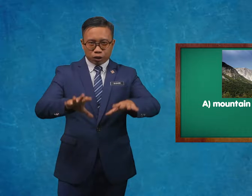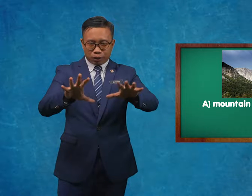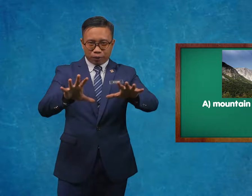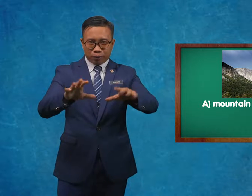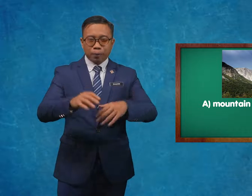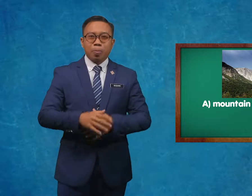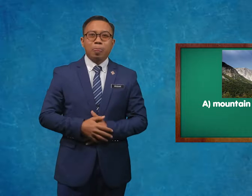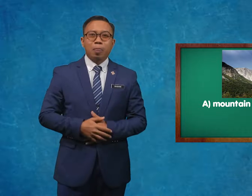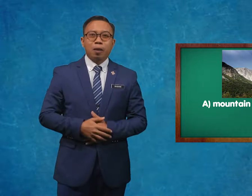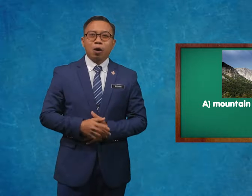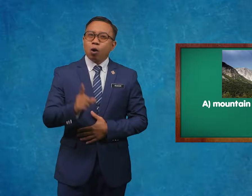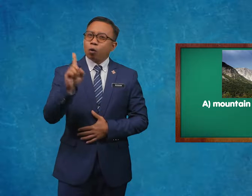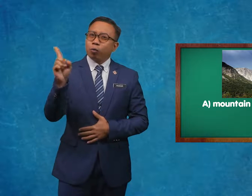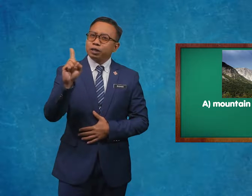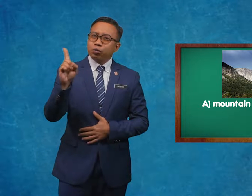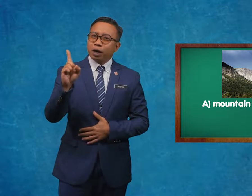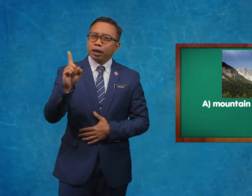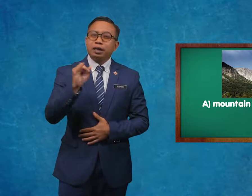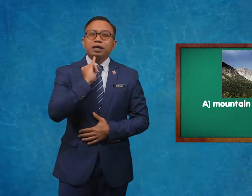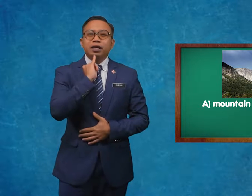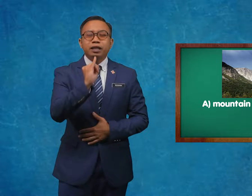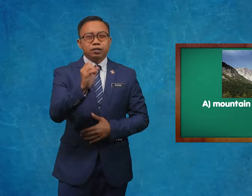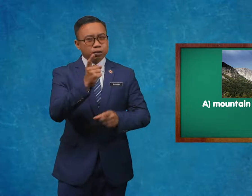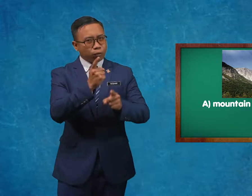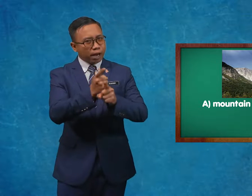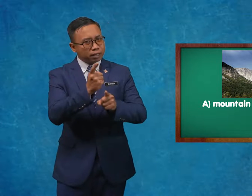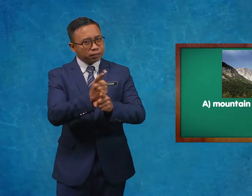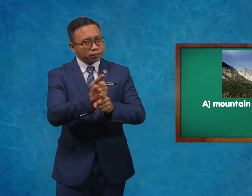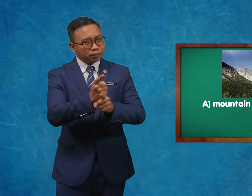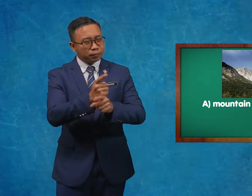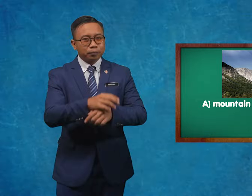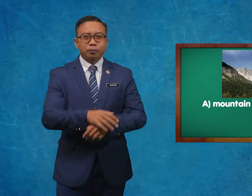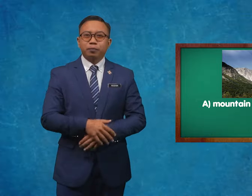Ocean. Which one is correct?